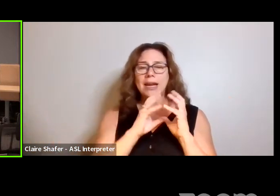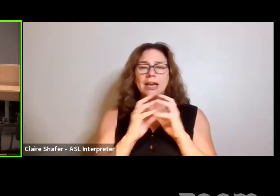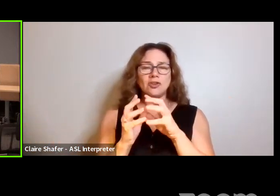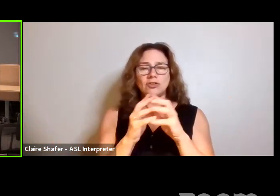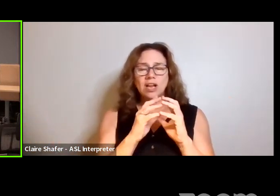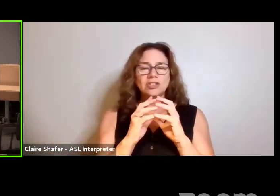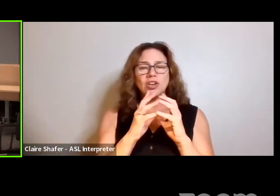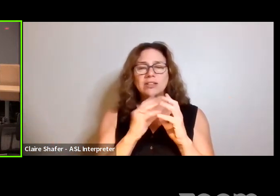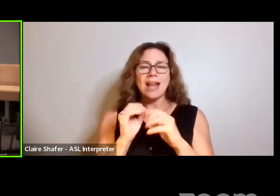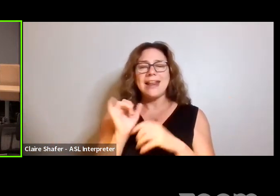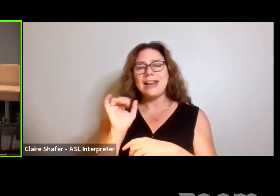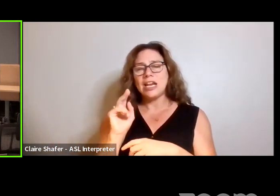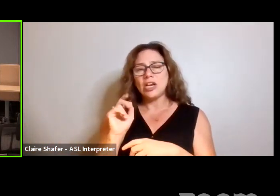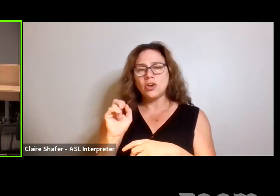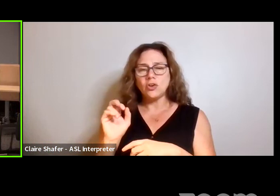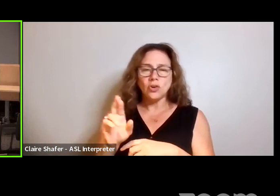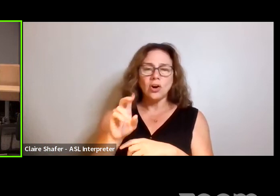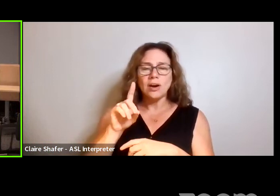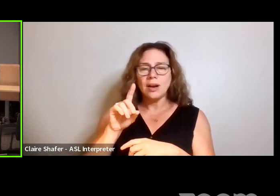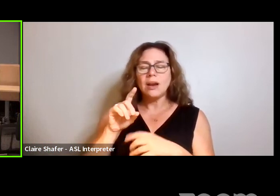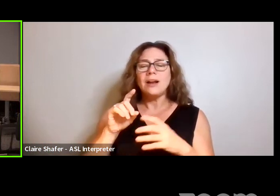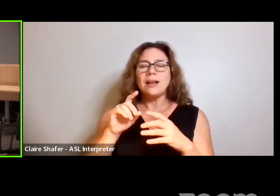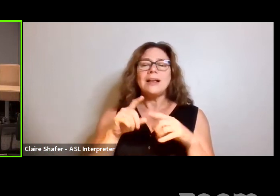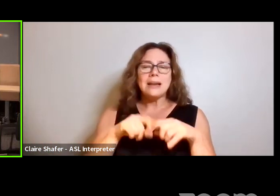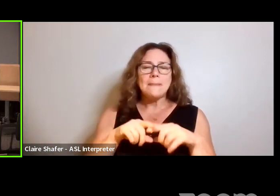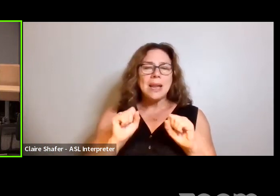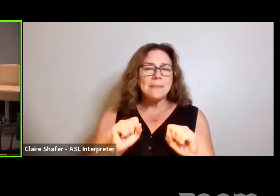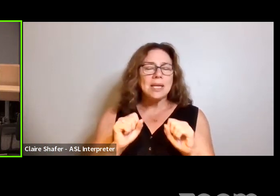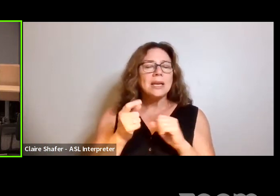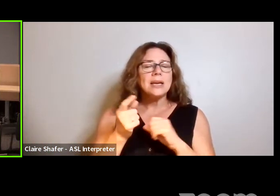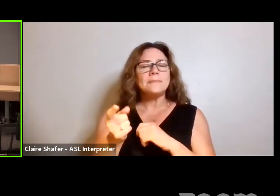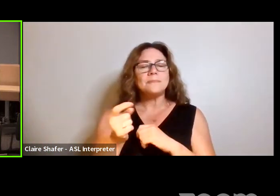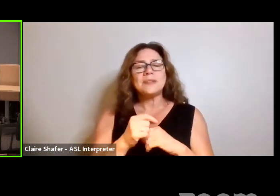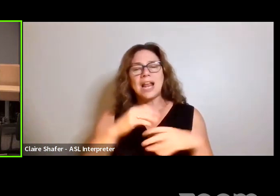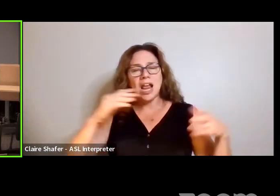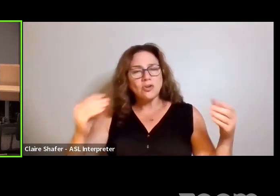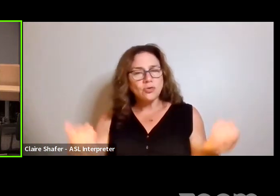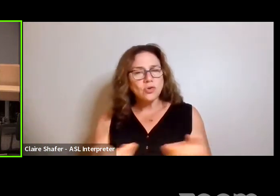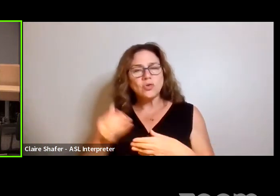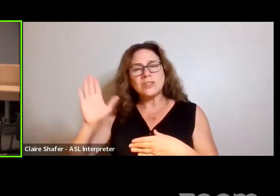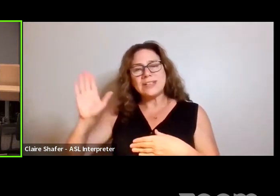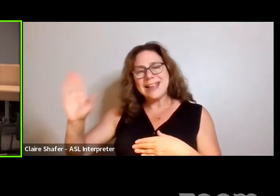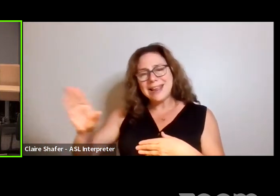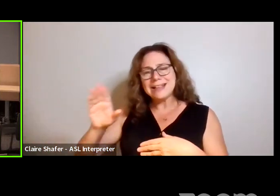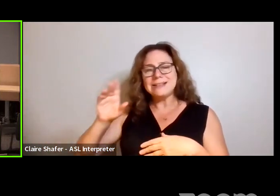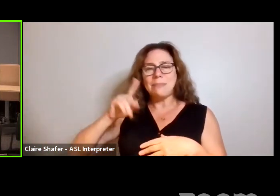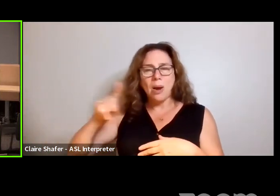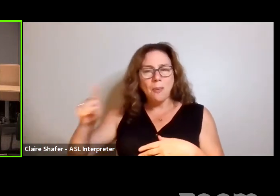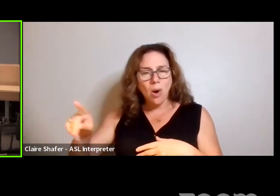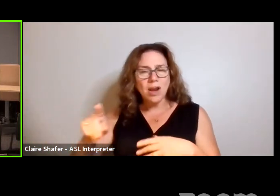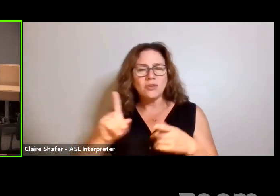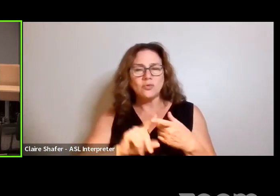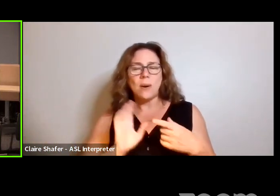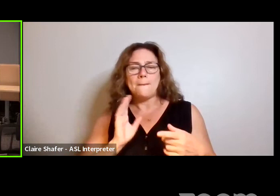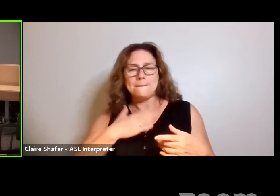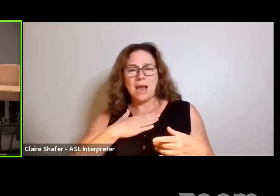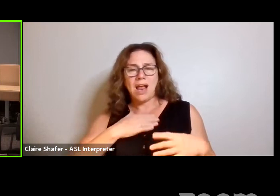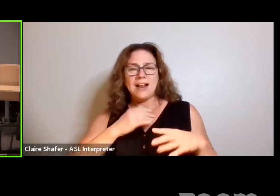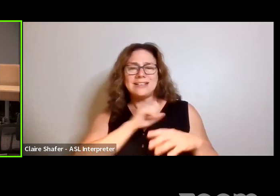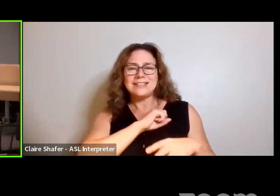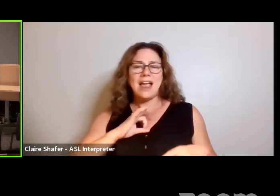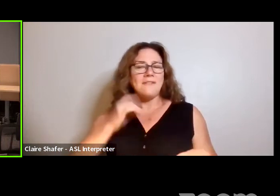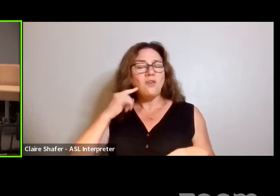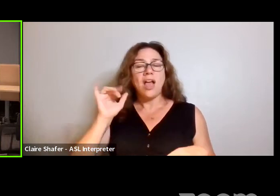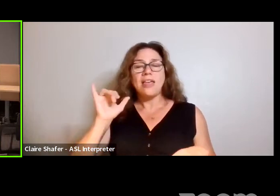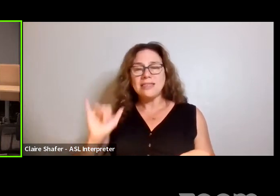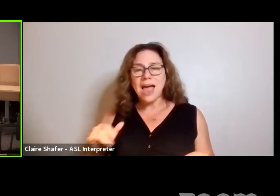that and introduce that in my PD with my teachers and staff, and it was truly powerful. And so for that, I'm